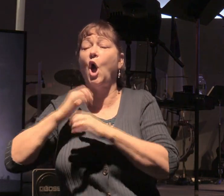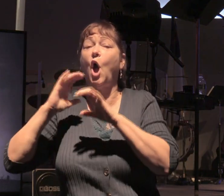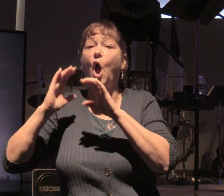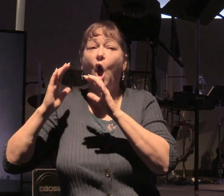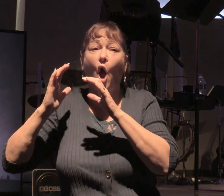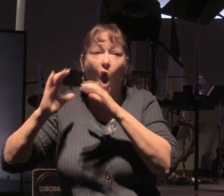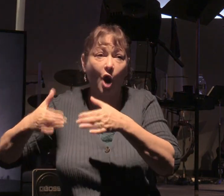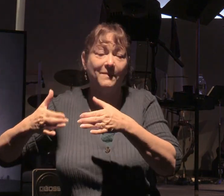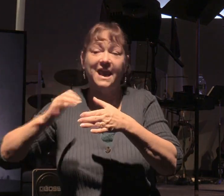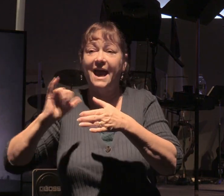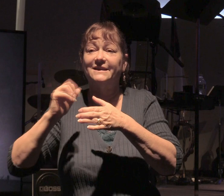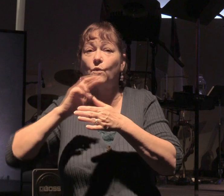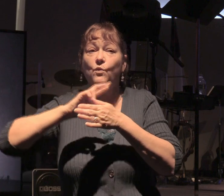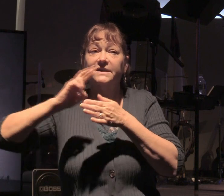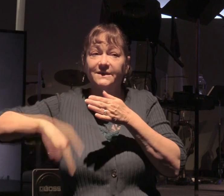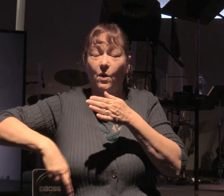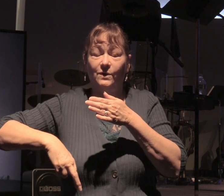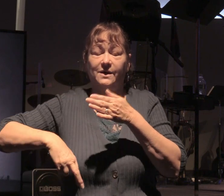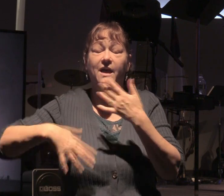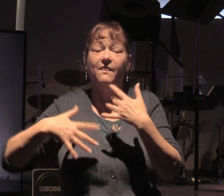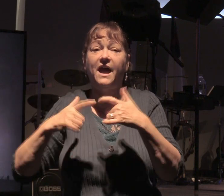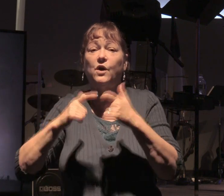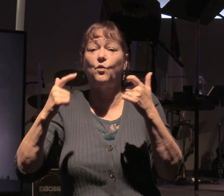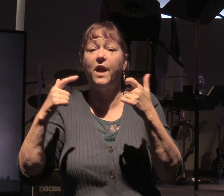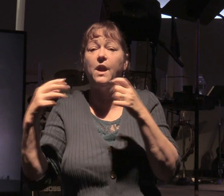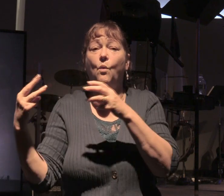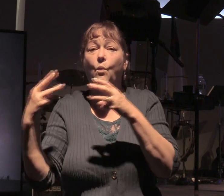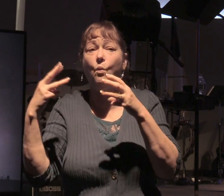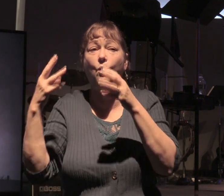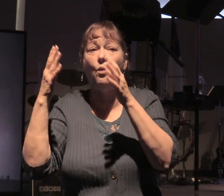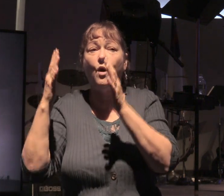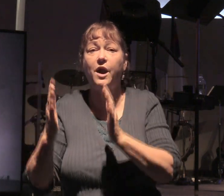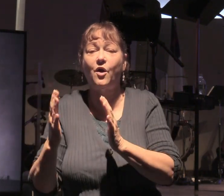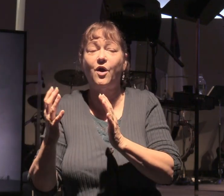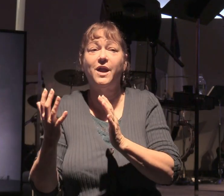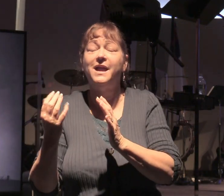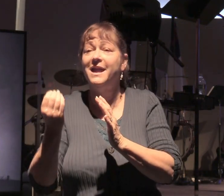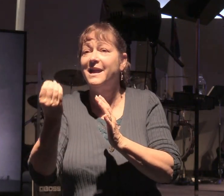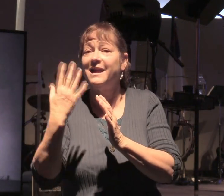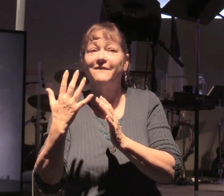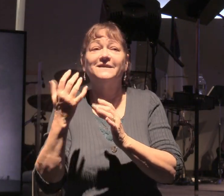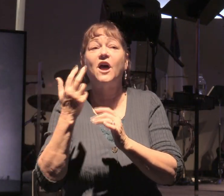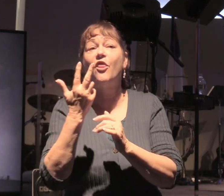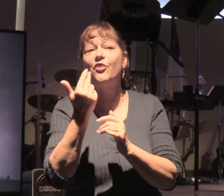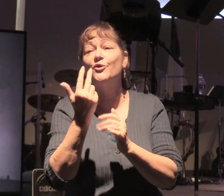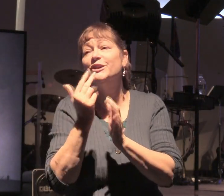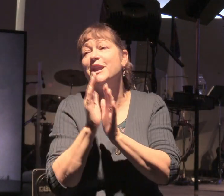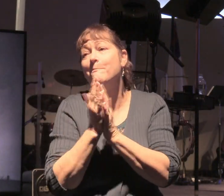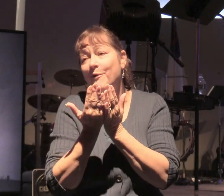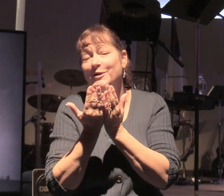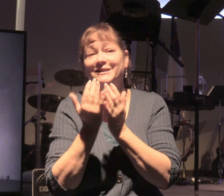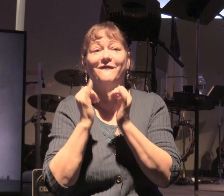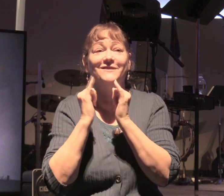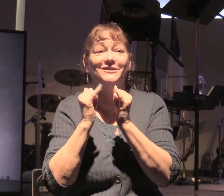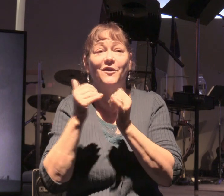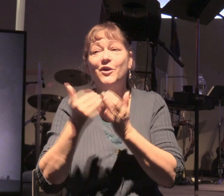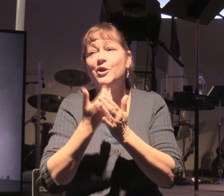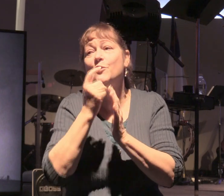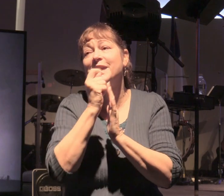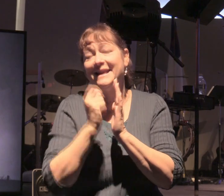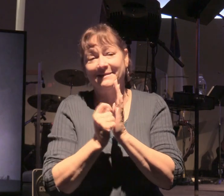a result, that great warrior gave us 13 books of instruction in the New